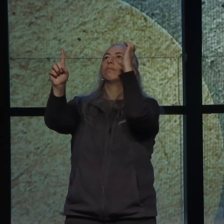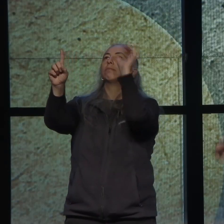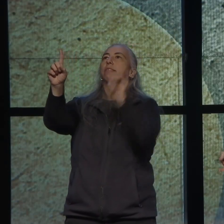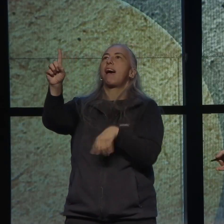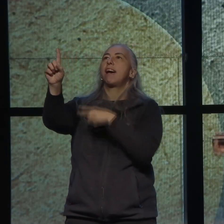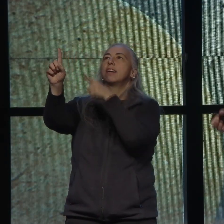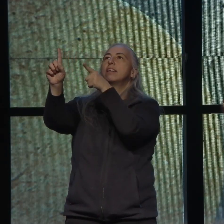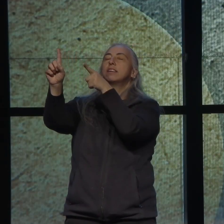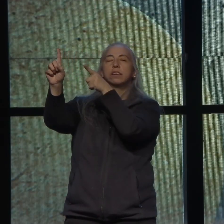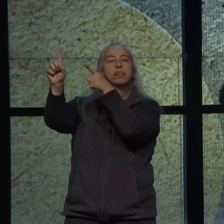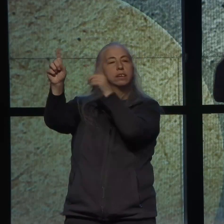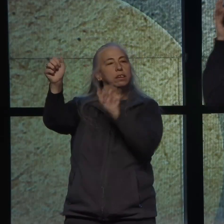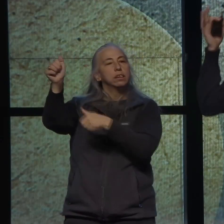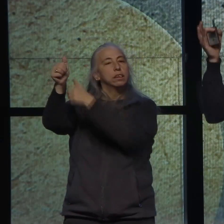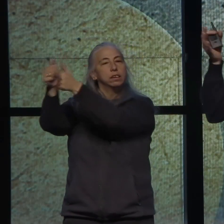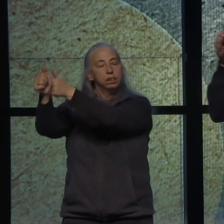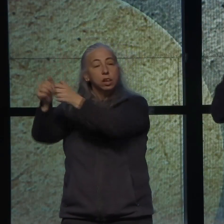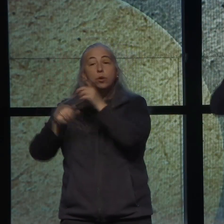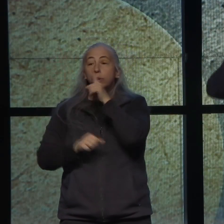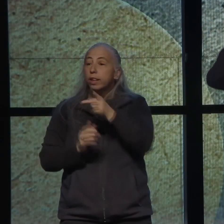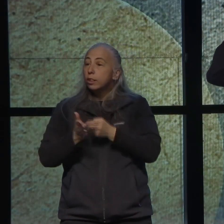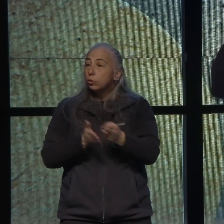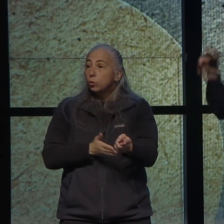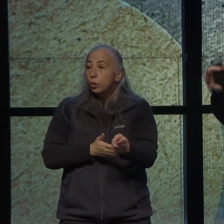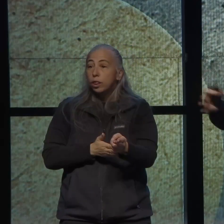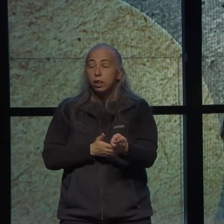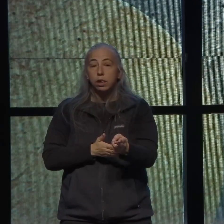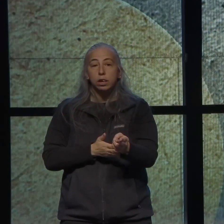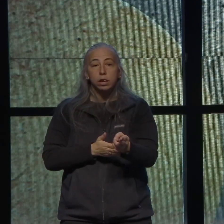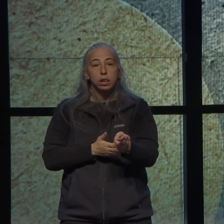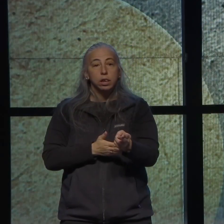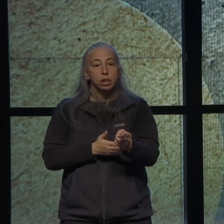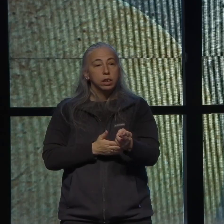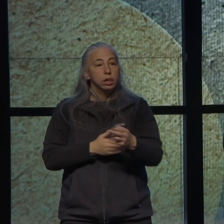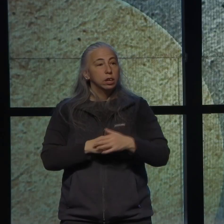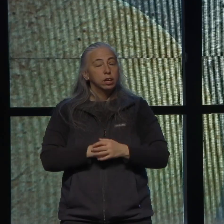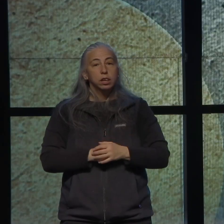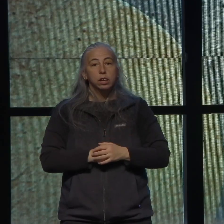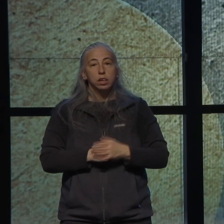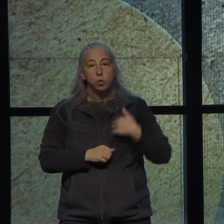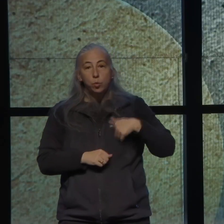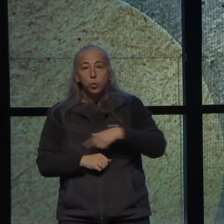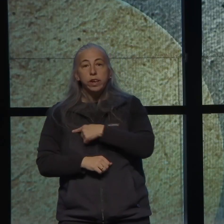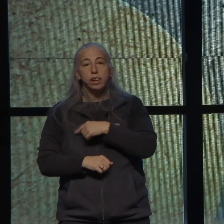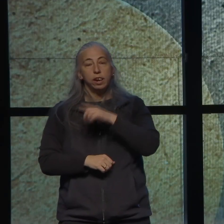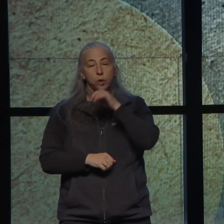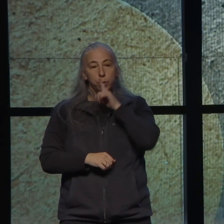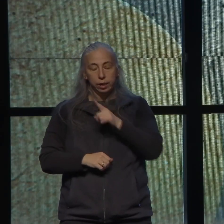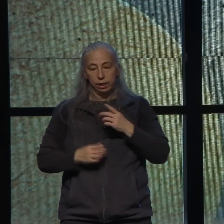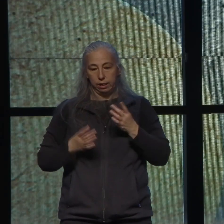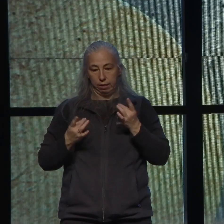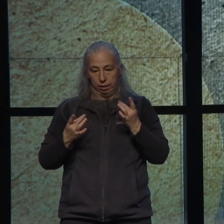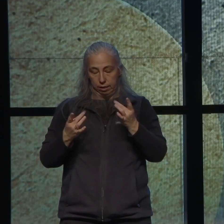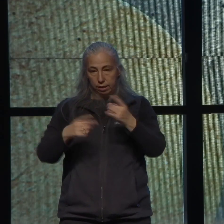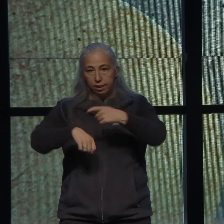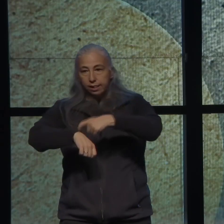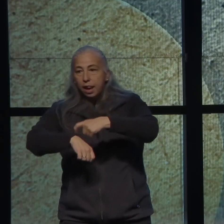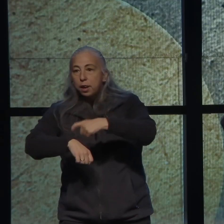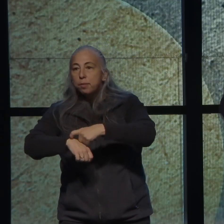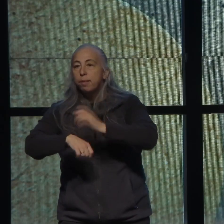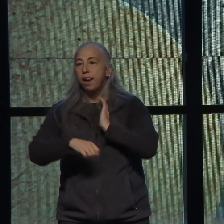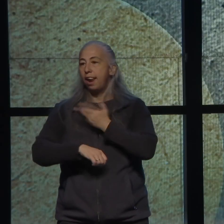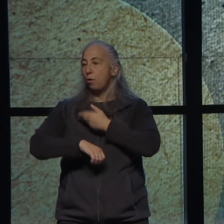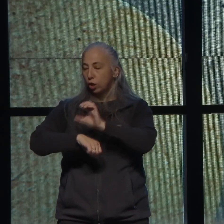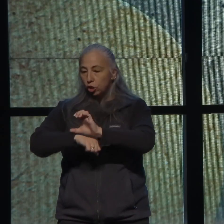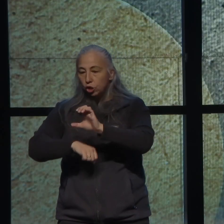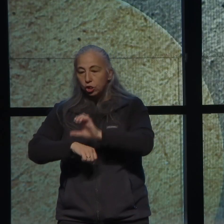The truth is, and you're going to hear about this, we're at a very pivotal moment in the life of our church, where our continued living into these values